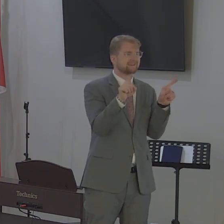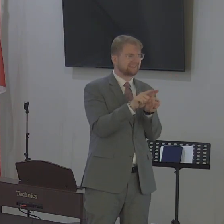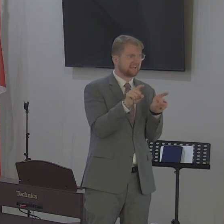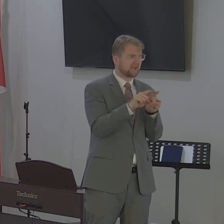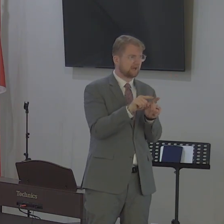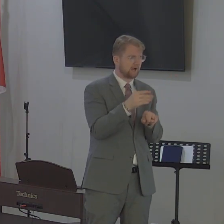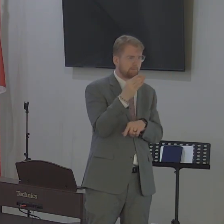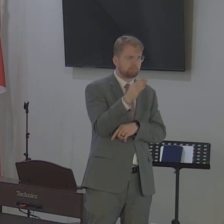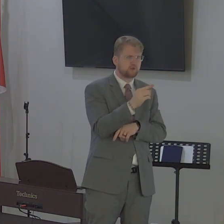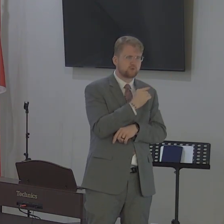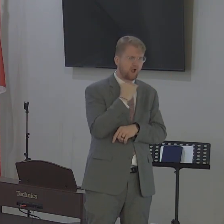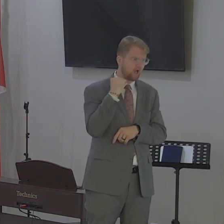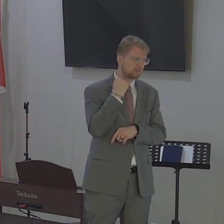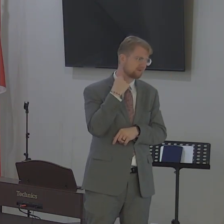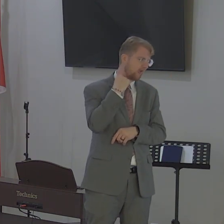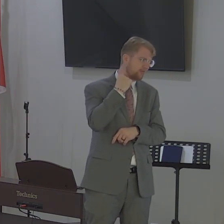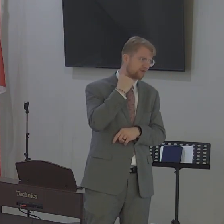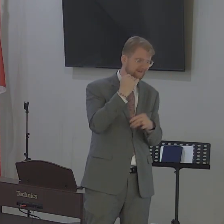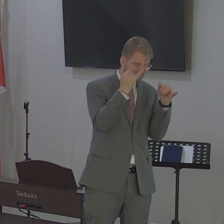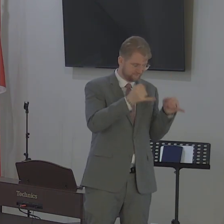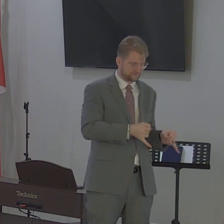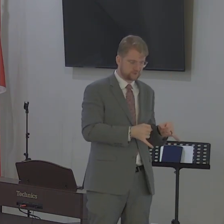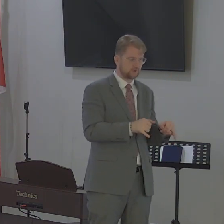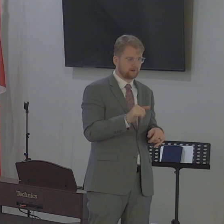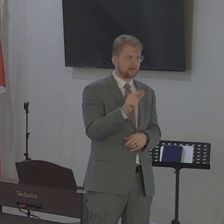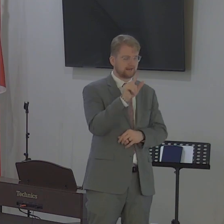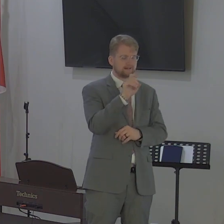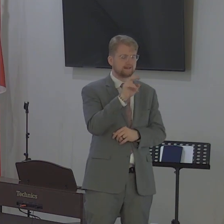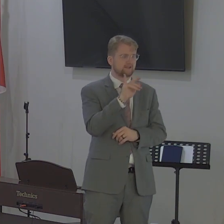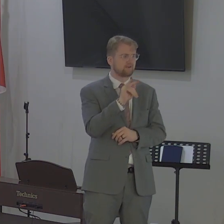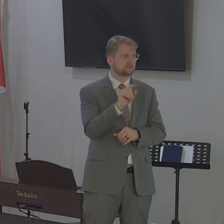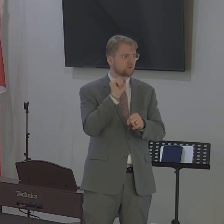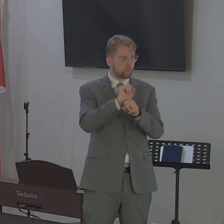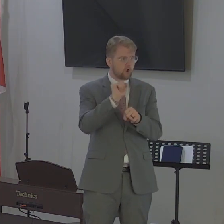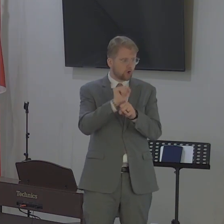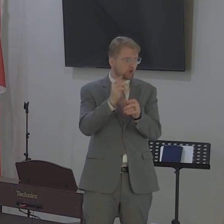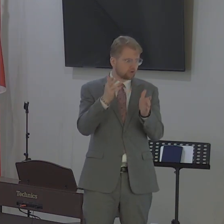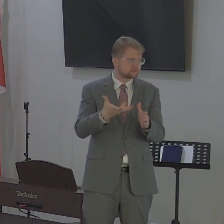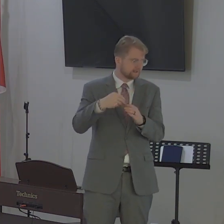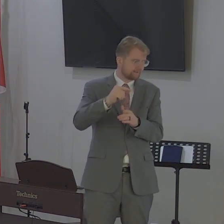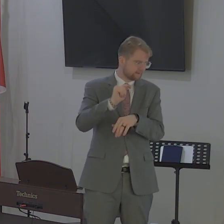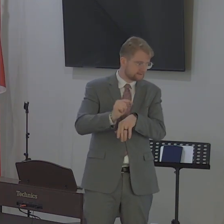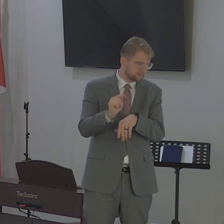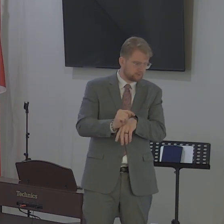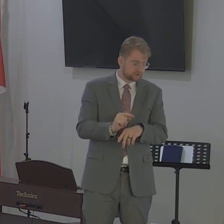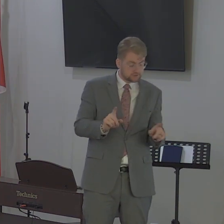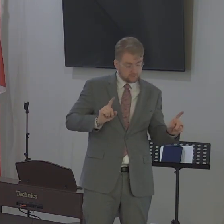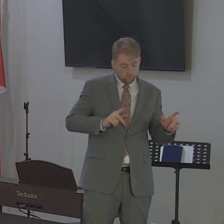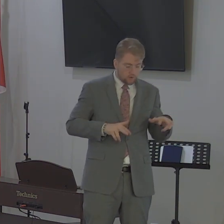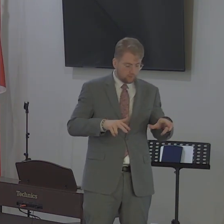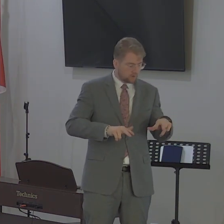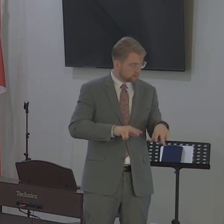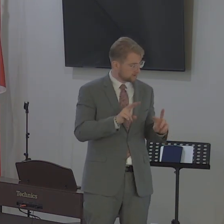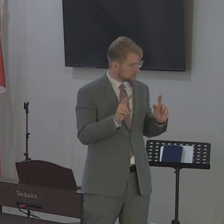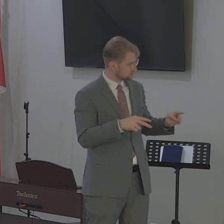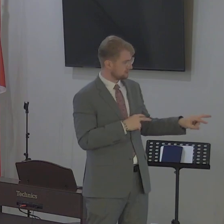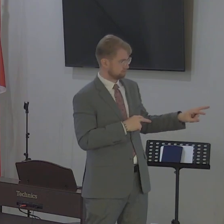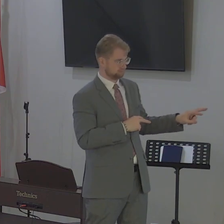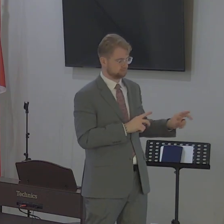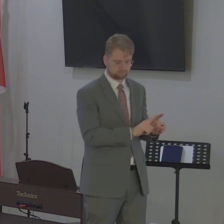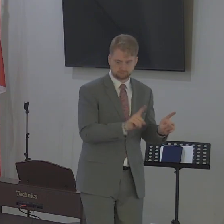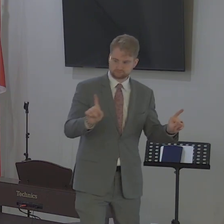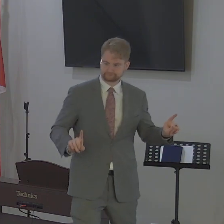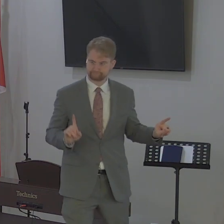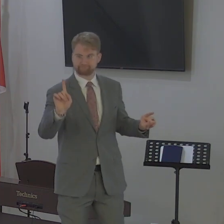is an individual that would serve in the temple and be a worker of the temple, right? So he walked down the road, and he was at the place, came and looked on him, and passed by on the